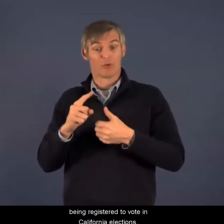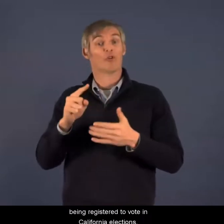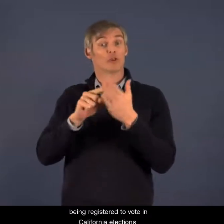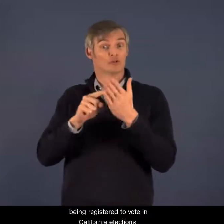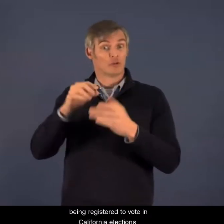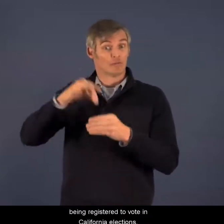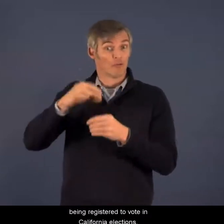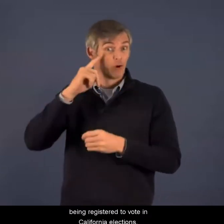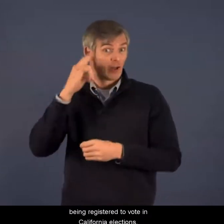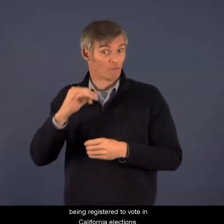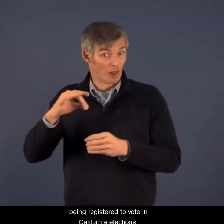in California elections,